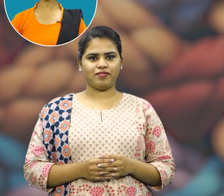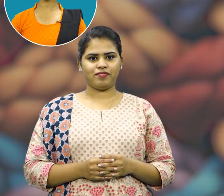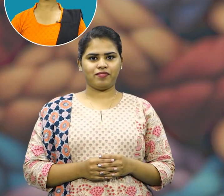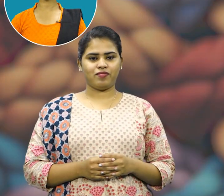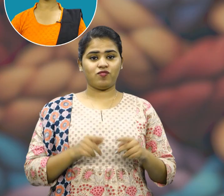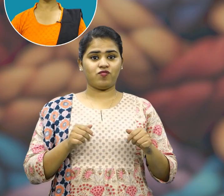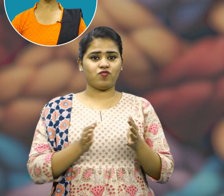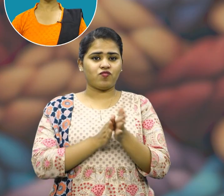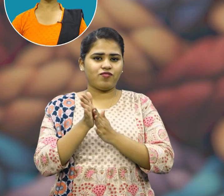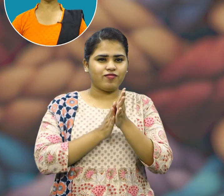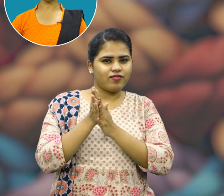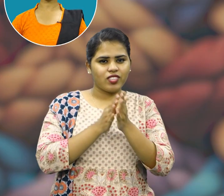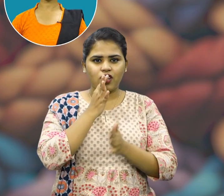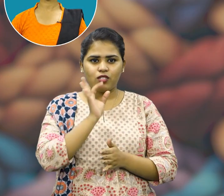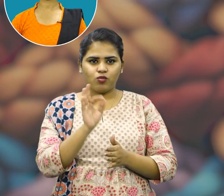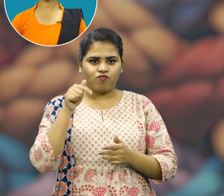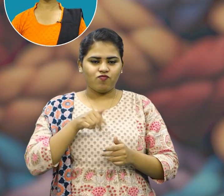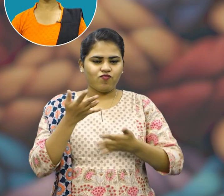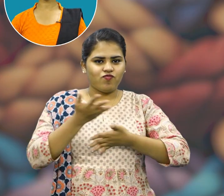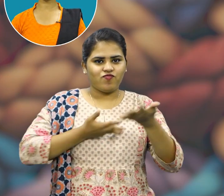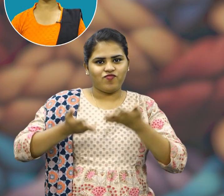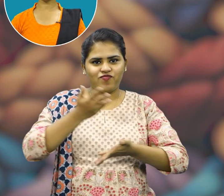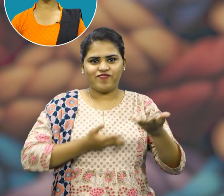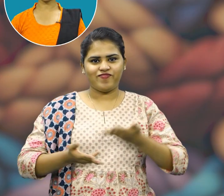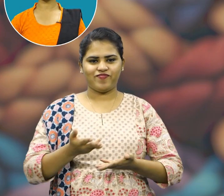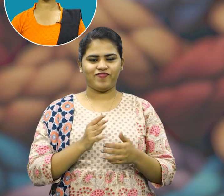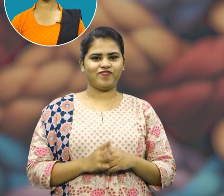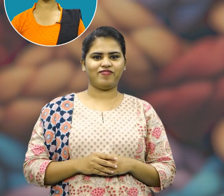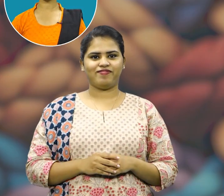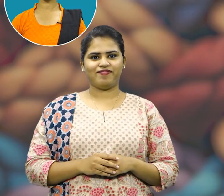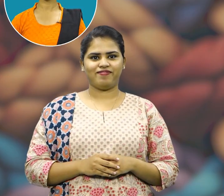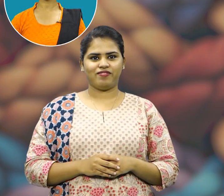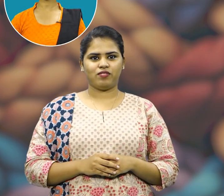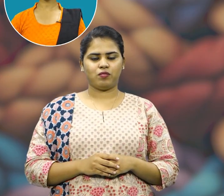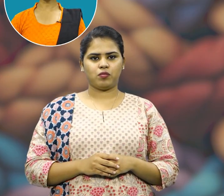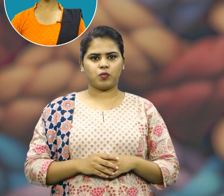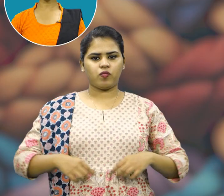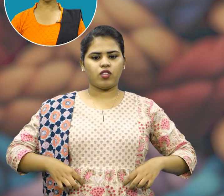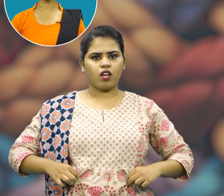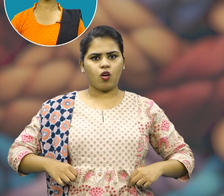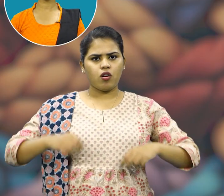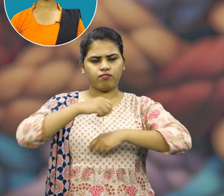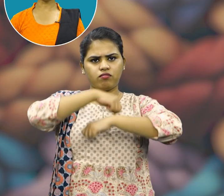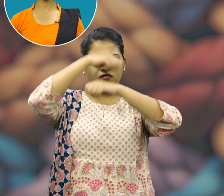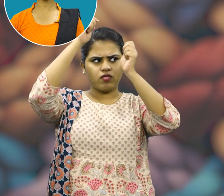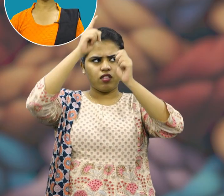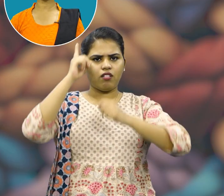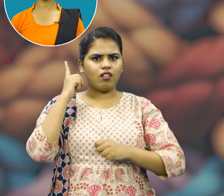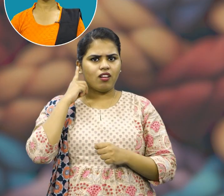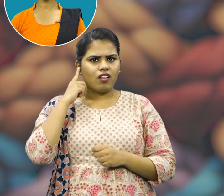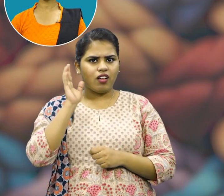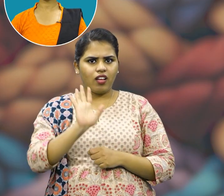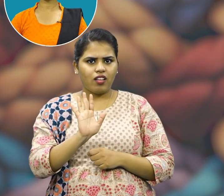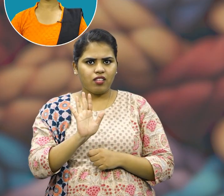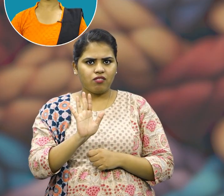A very much interesting fact we are going to discuss now. A crackling sound can be